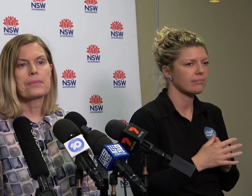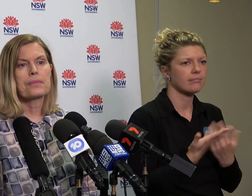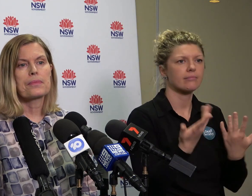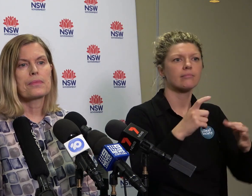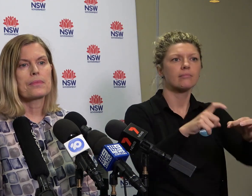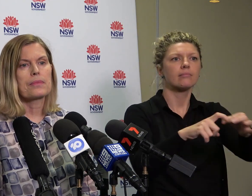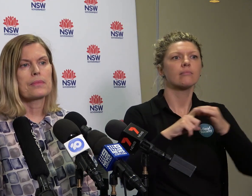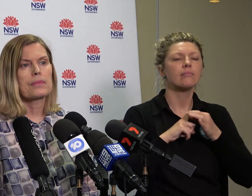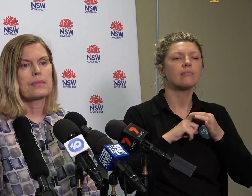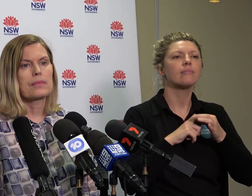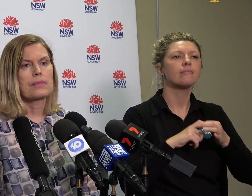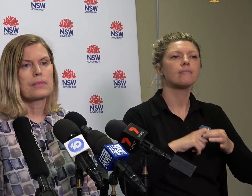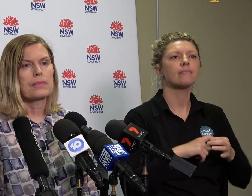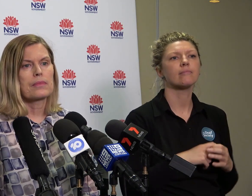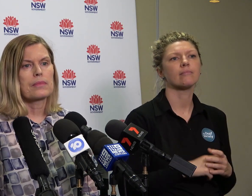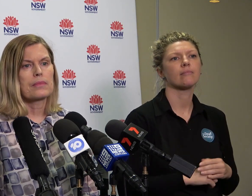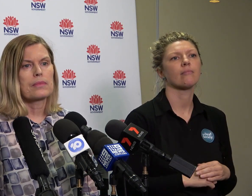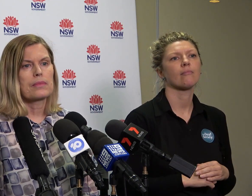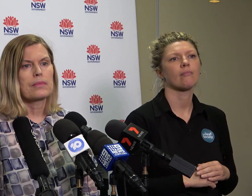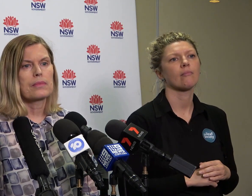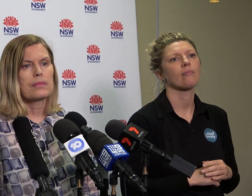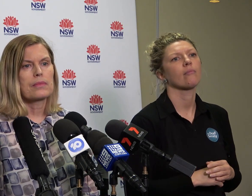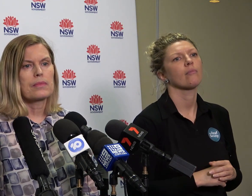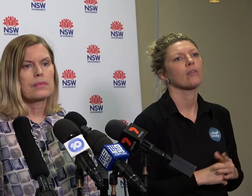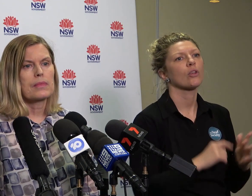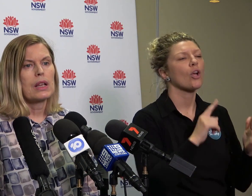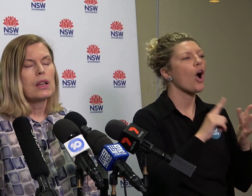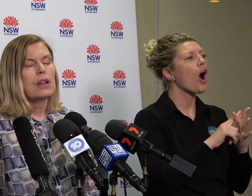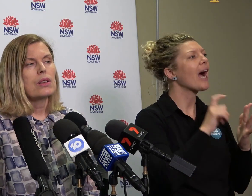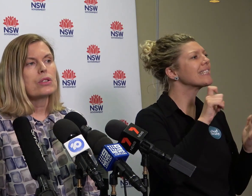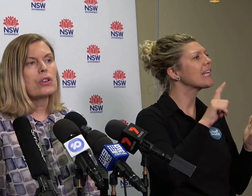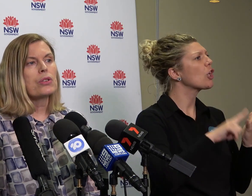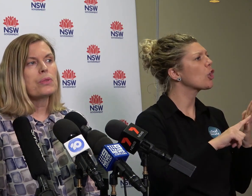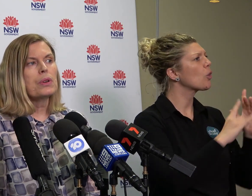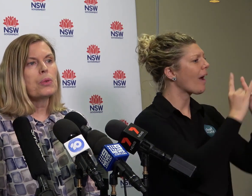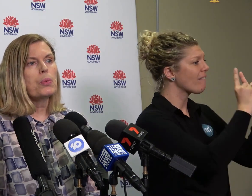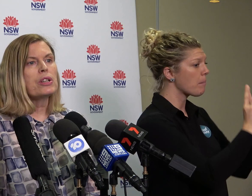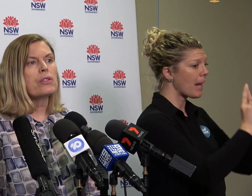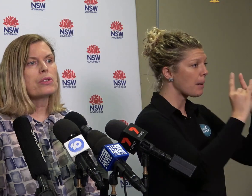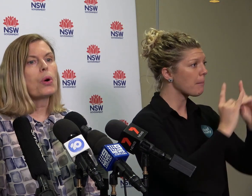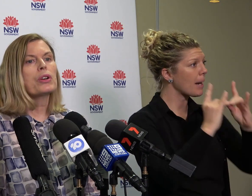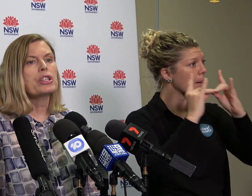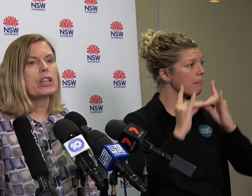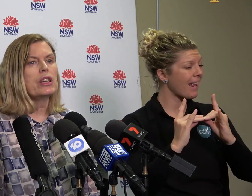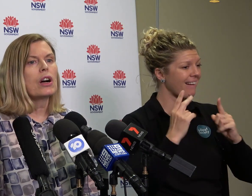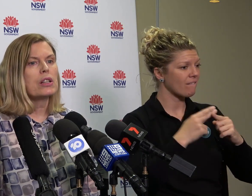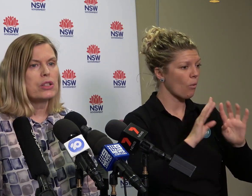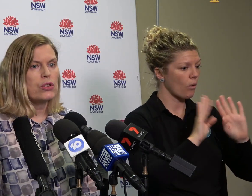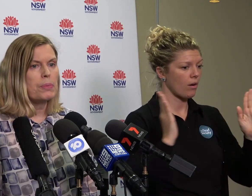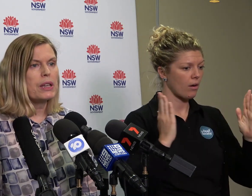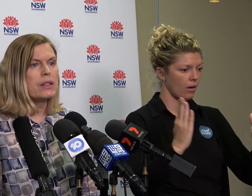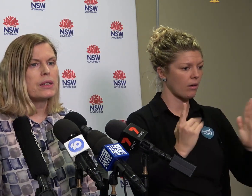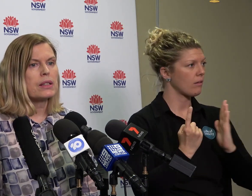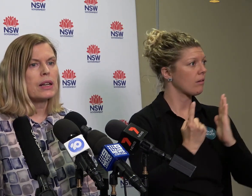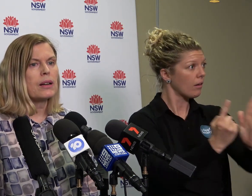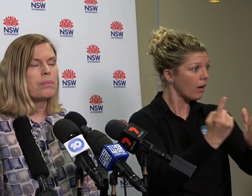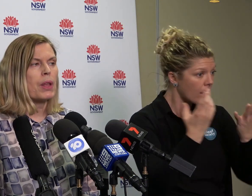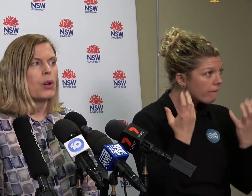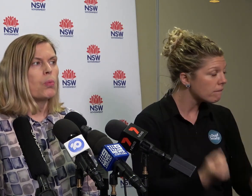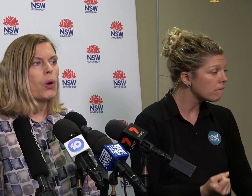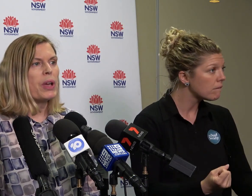are in place to quarantine ICU beds for coronavirus patients? So we don't quarantine ICU